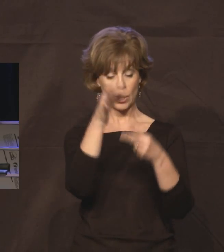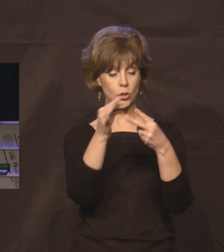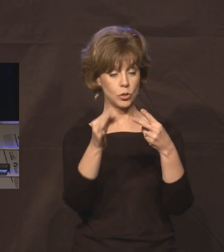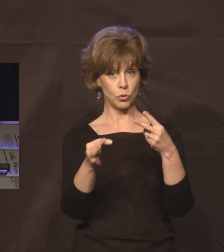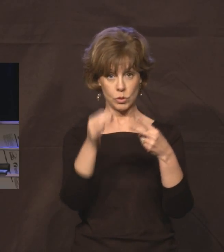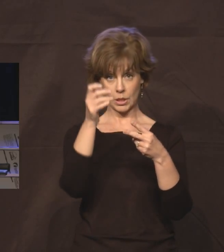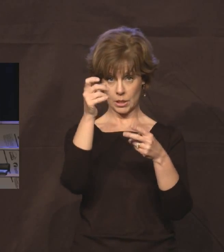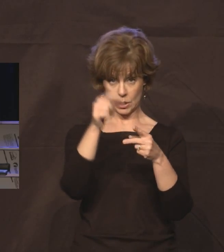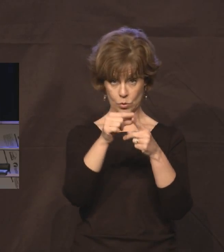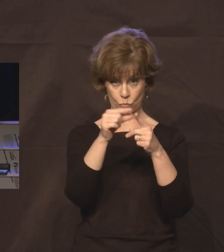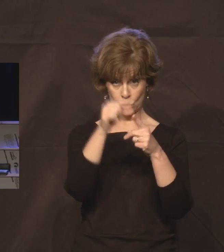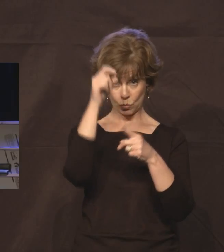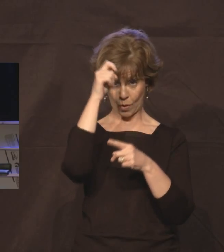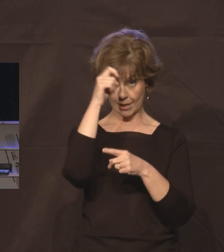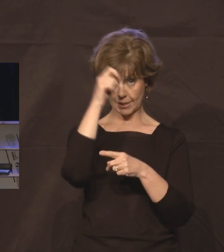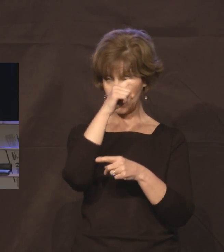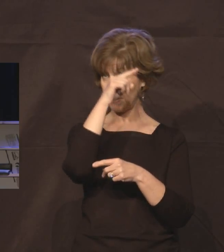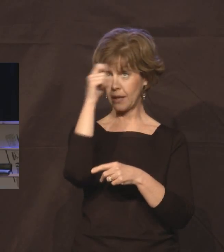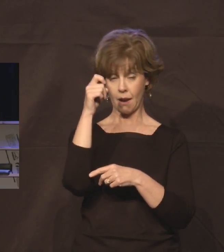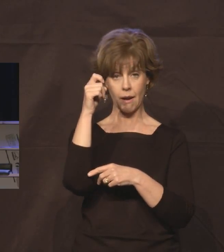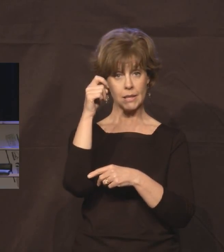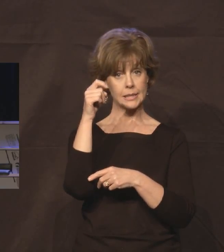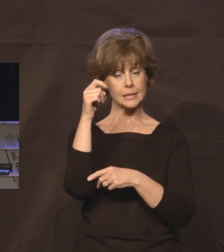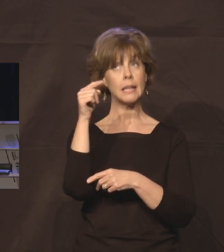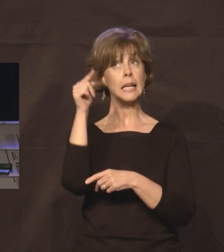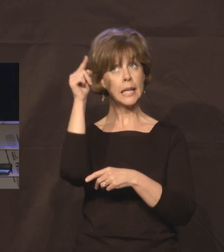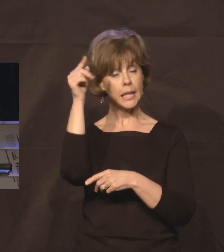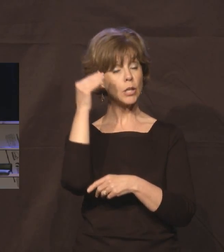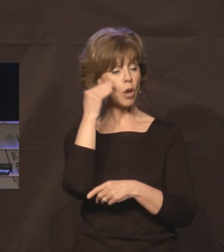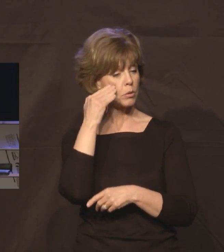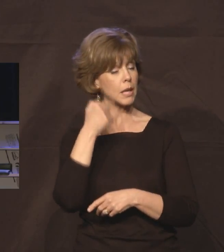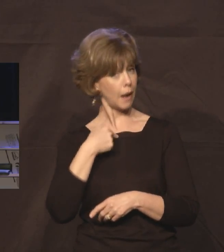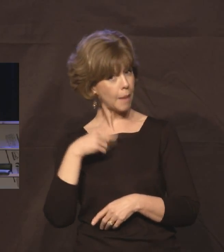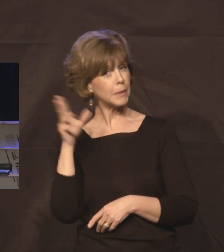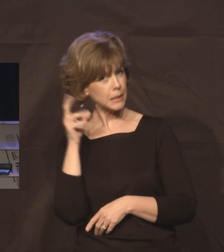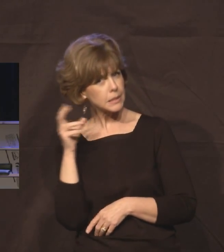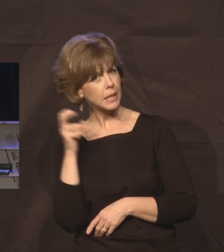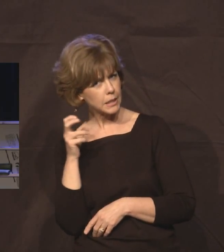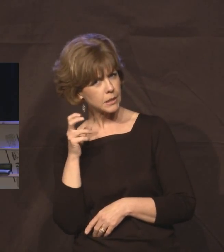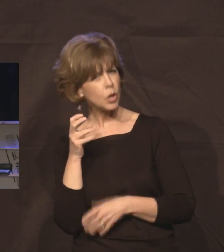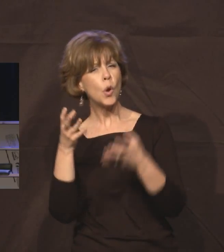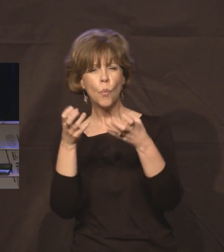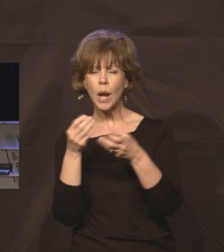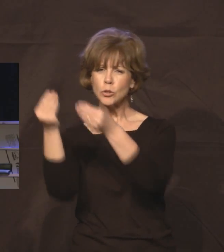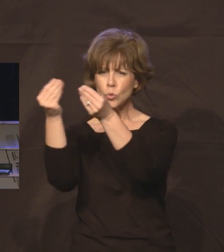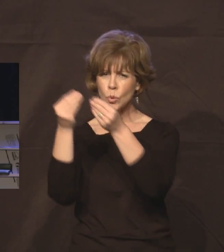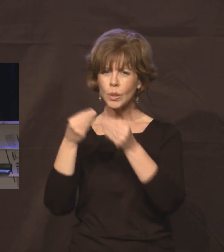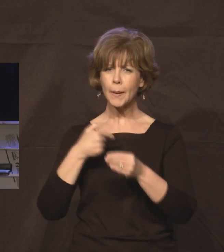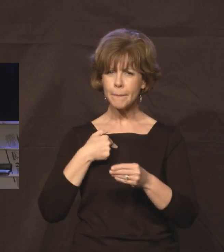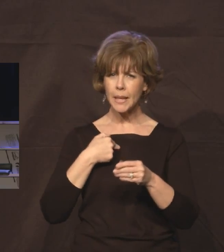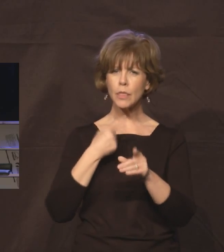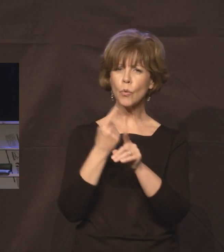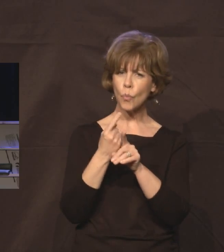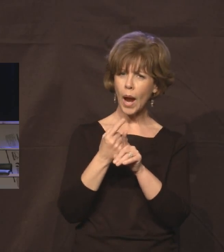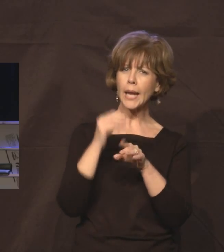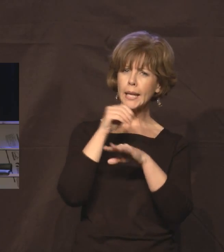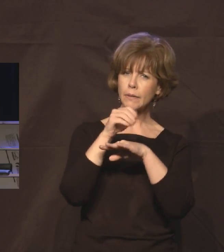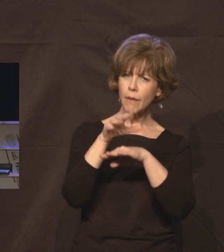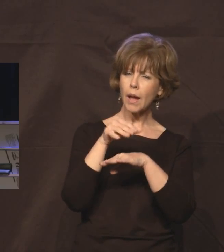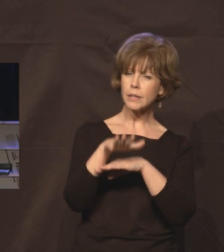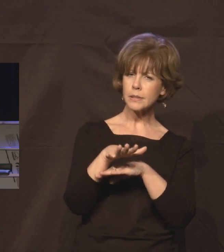that I listen. So he wants to make sure he gives me the right advice, right? And here's what I know. Like, my dad, number